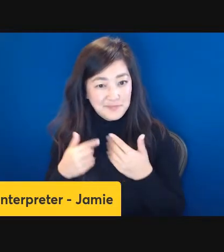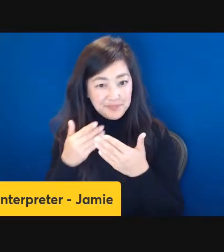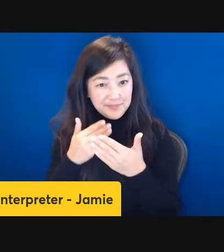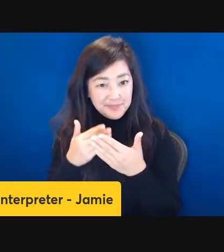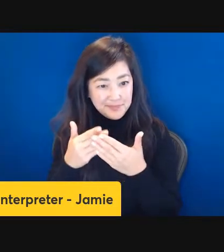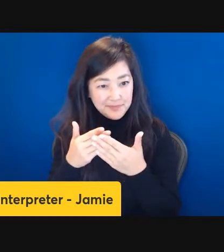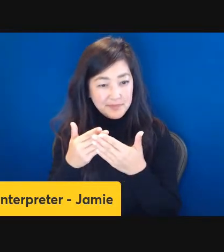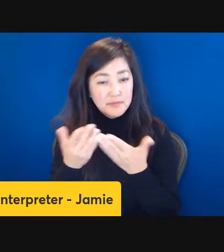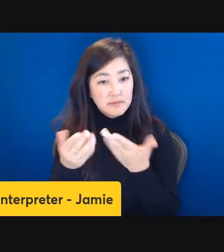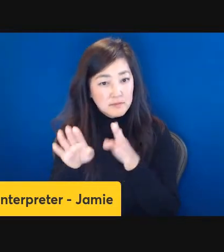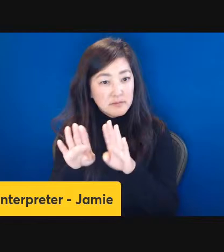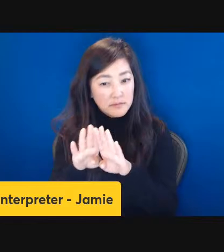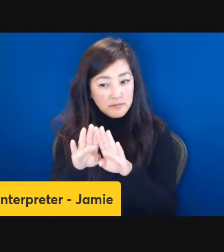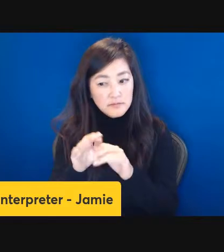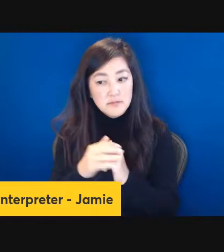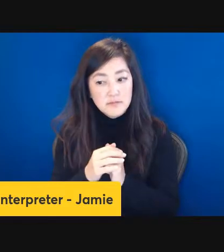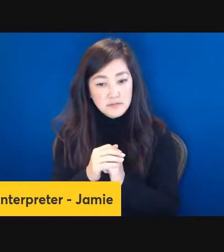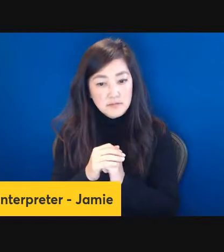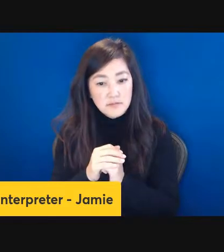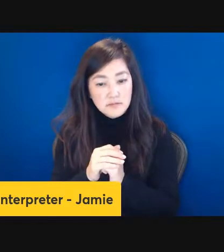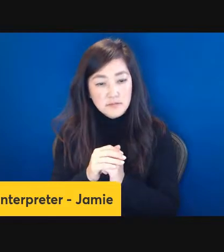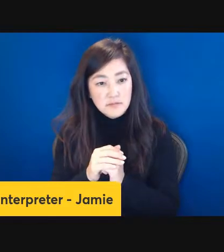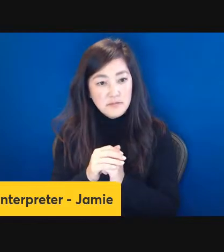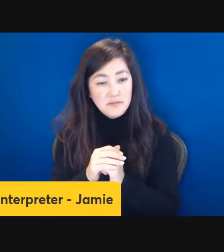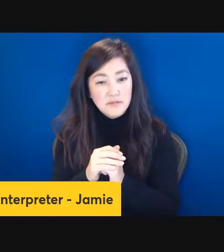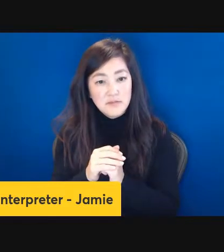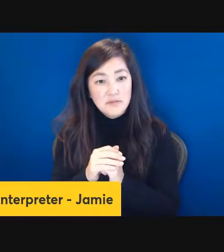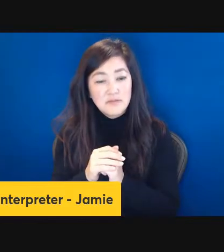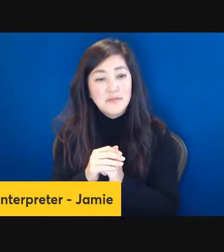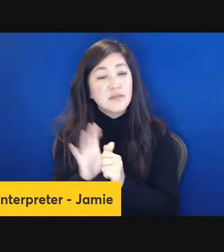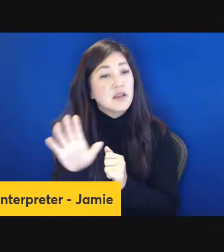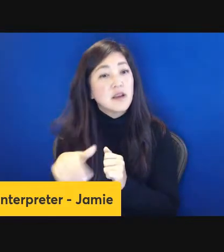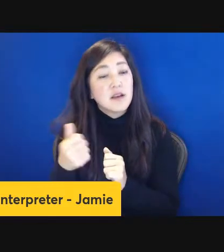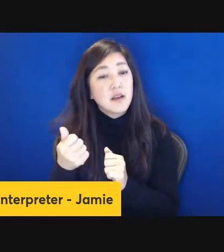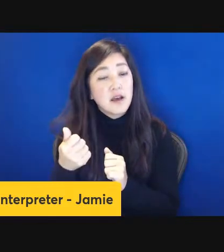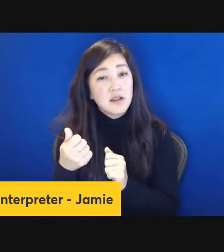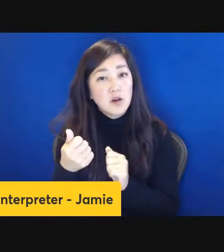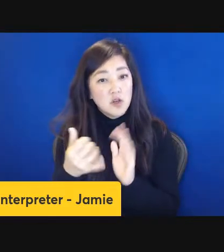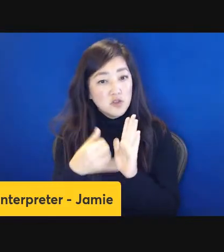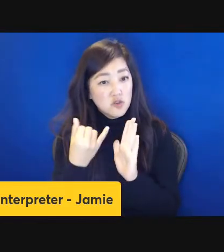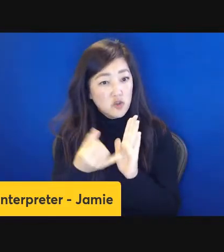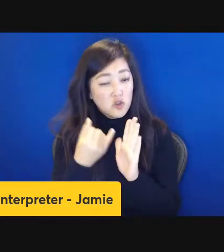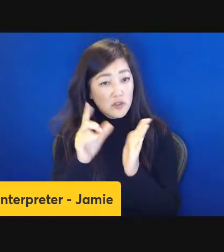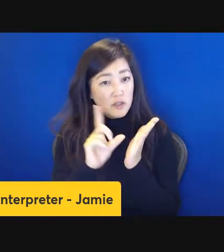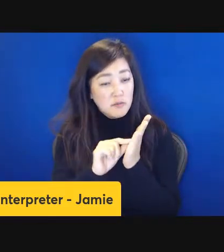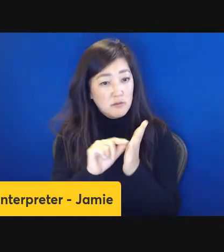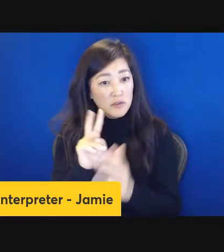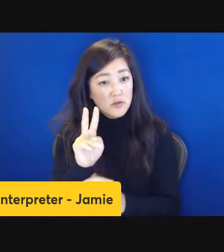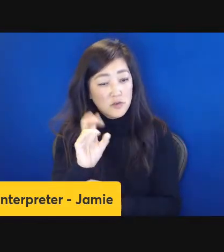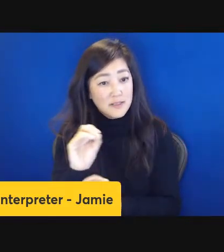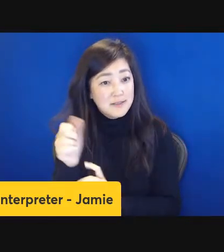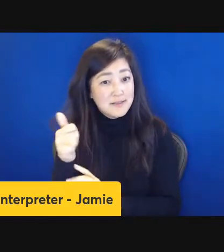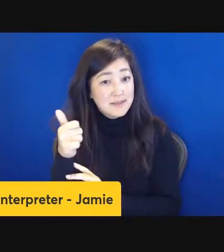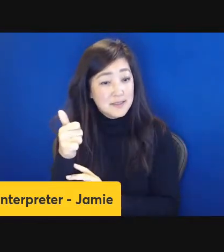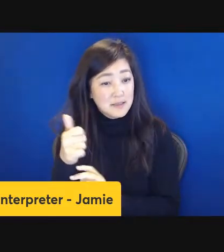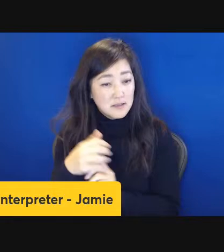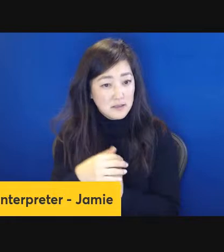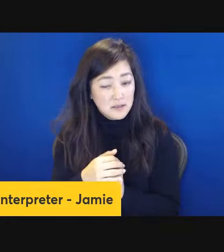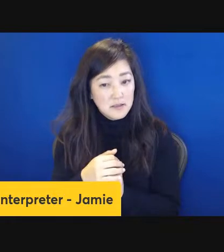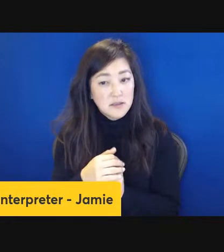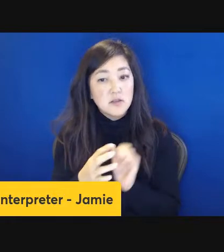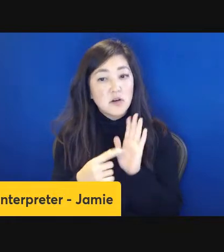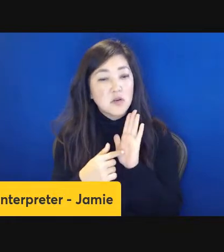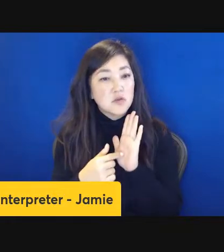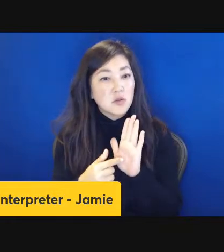my conclusion by pointing out this New England Journal of Medicine paper published in 2010 that shows